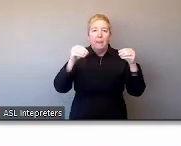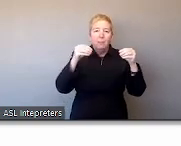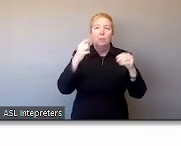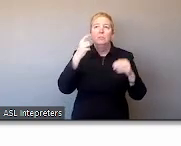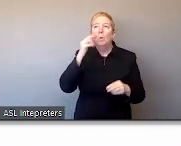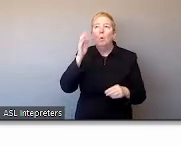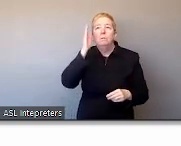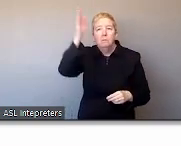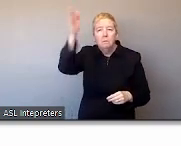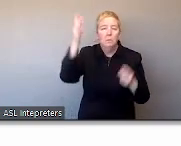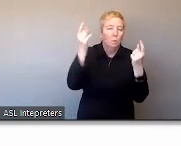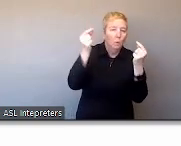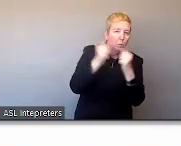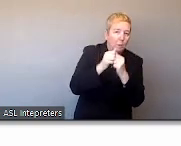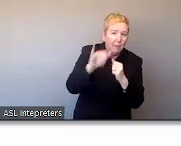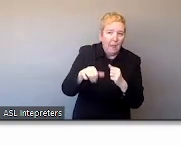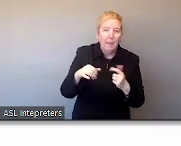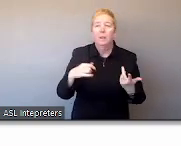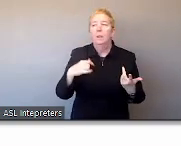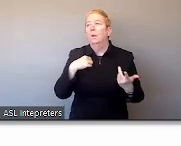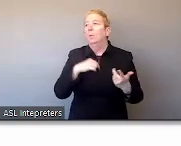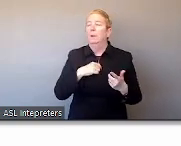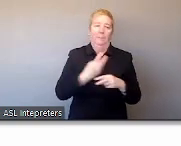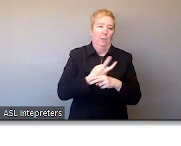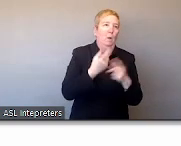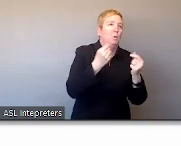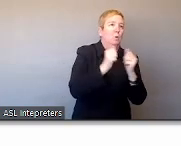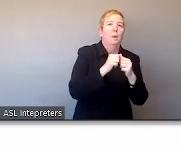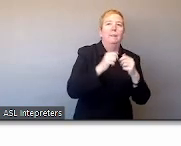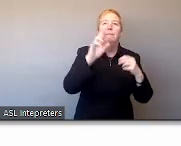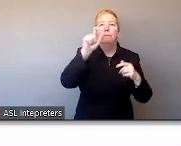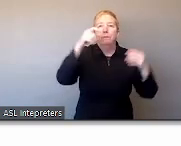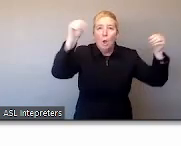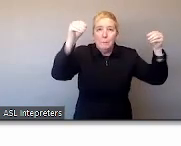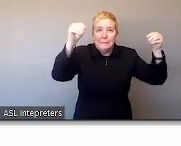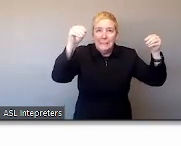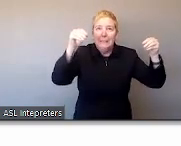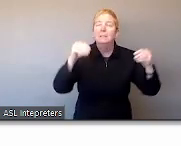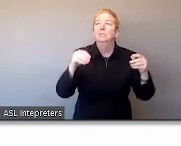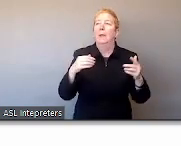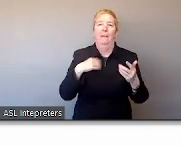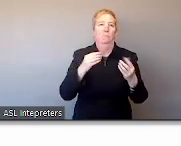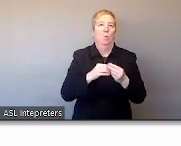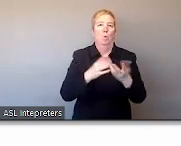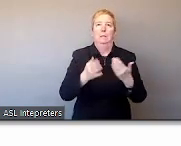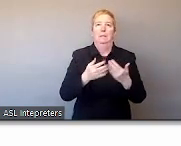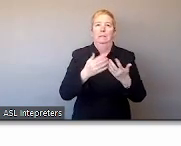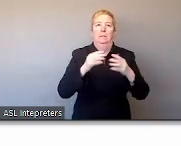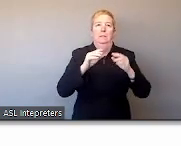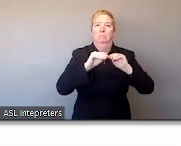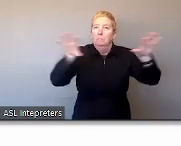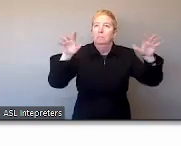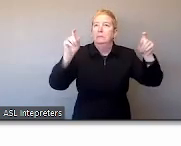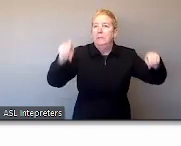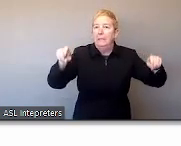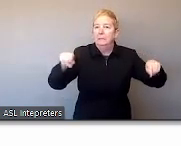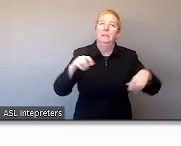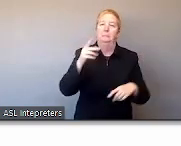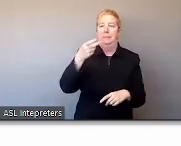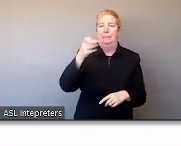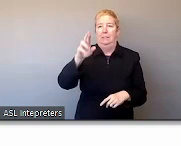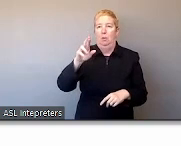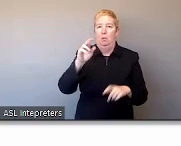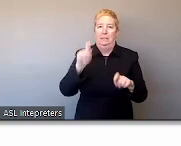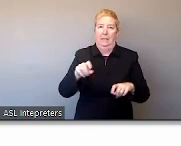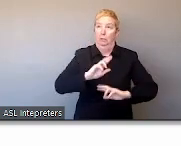are developing plans with delivery systems and pharmacies to be able to bring testing, PCR testing back